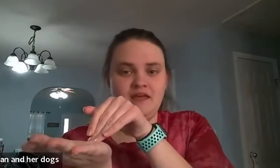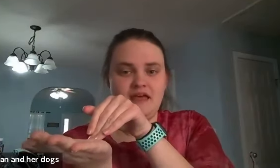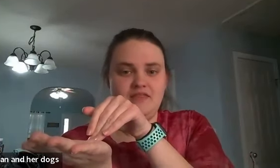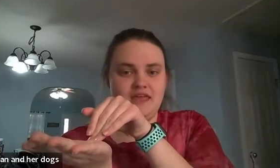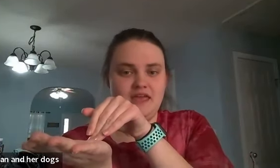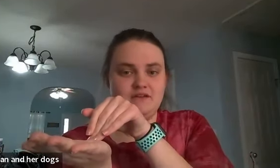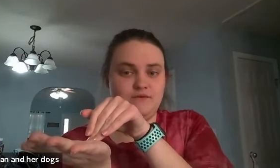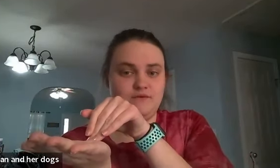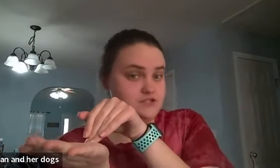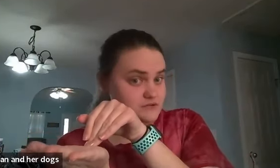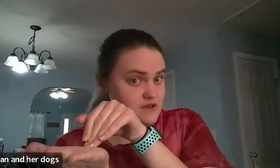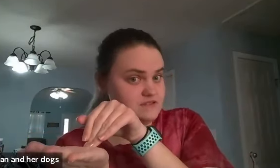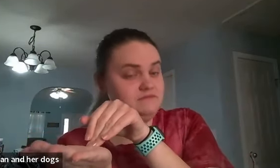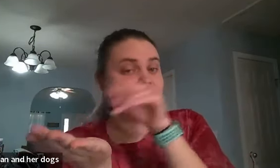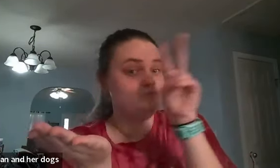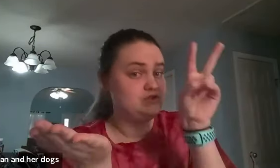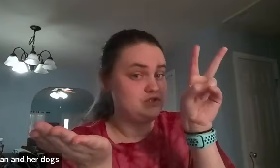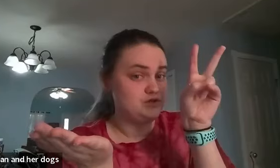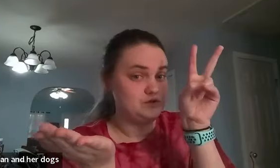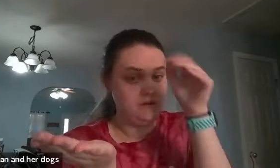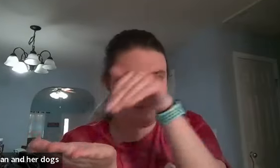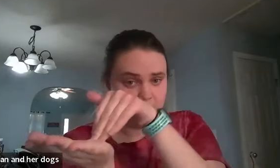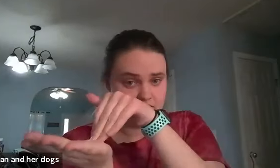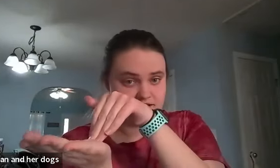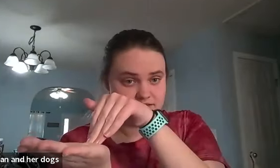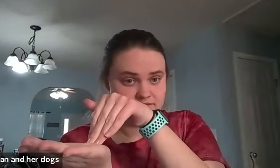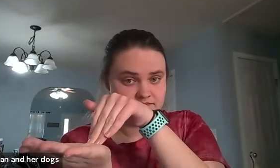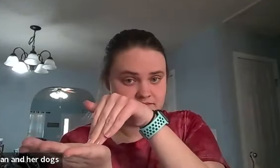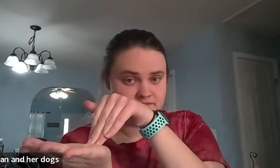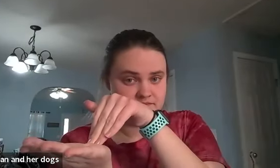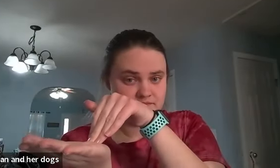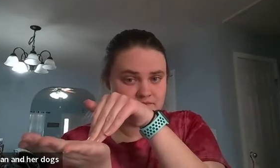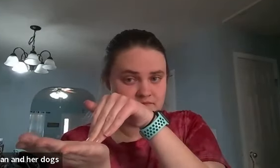And then for 2,000, 2,000,